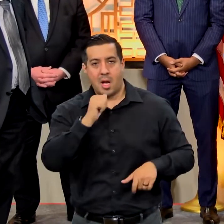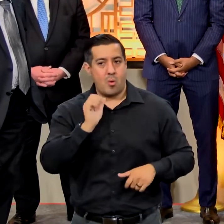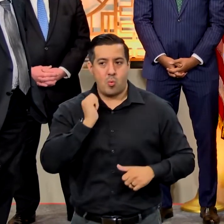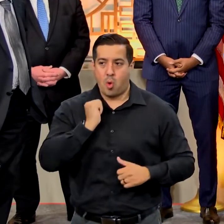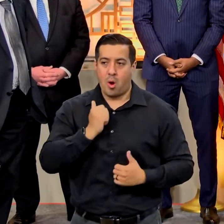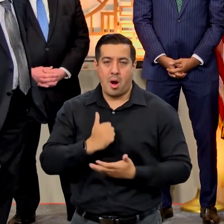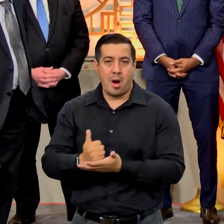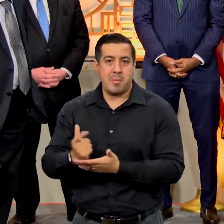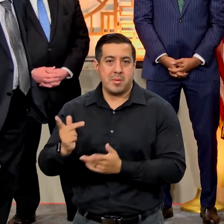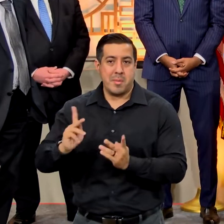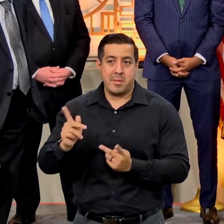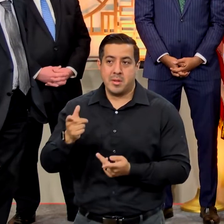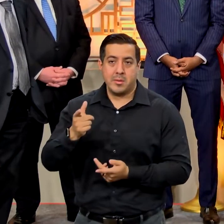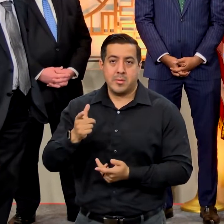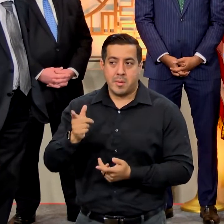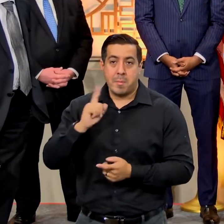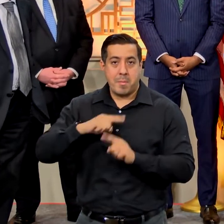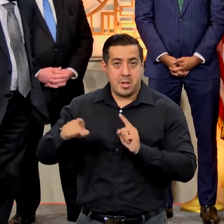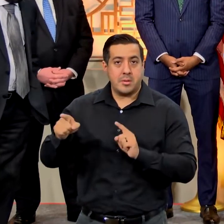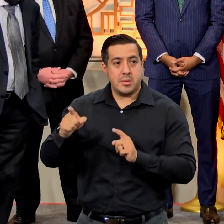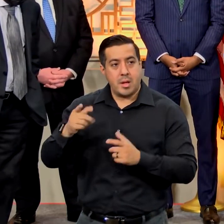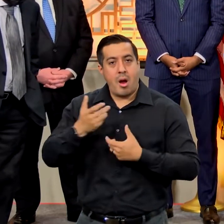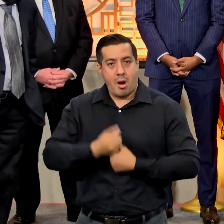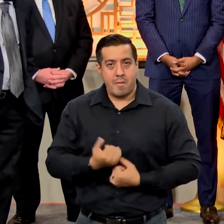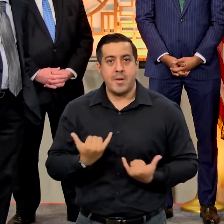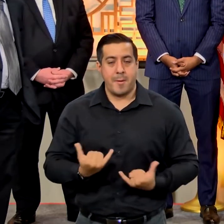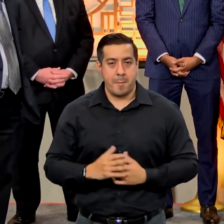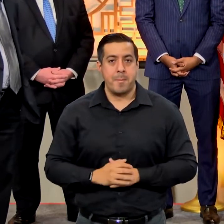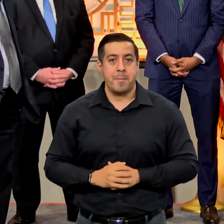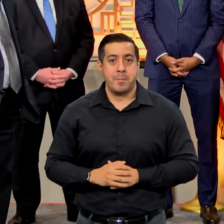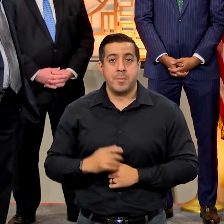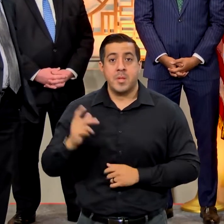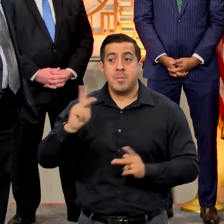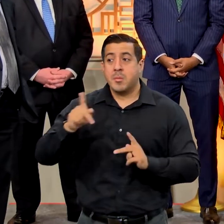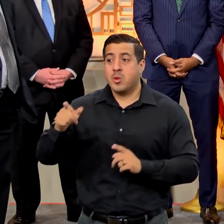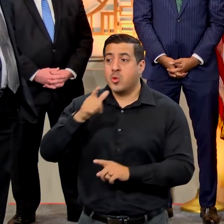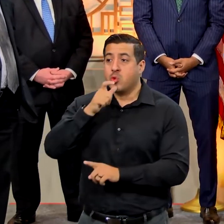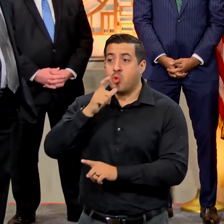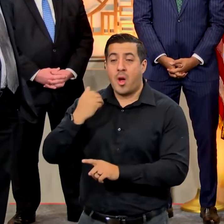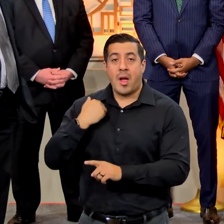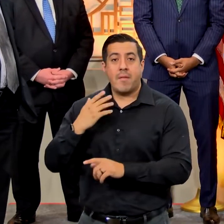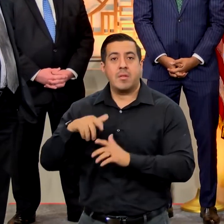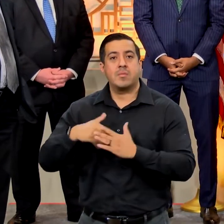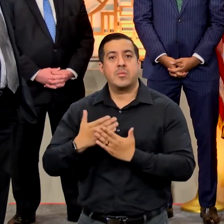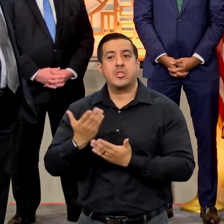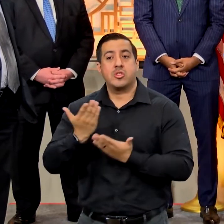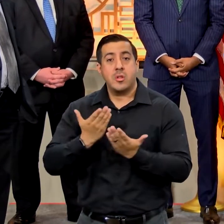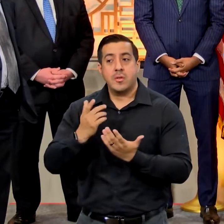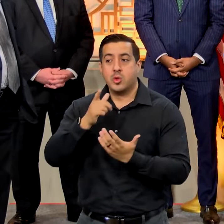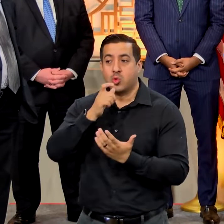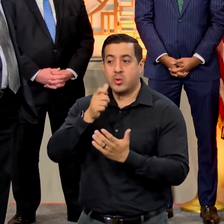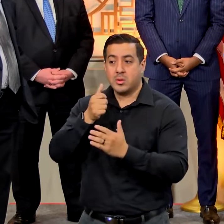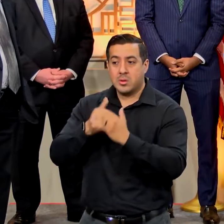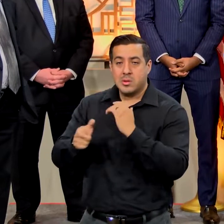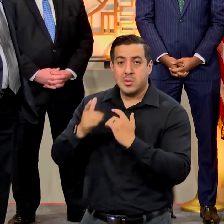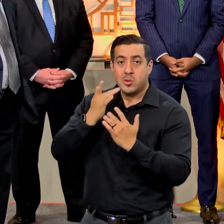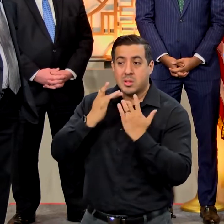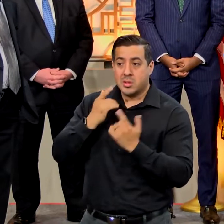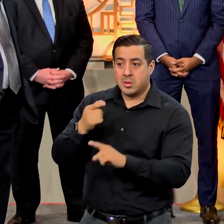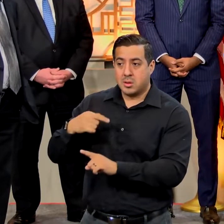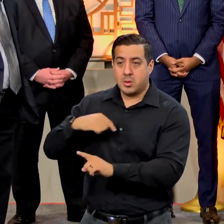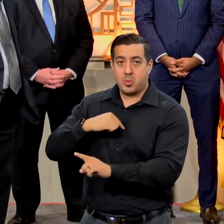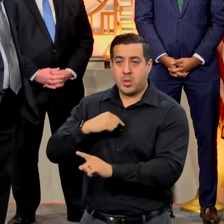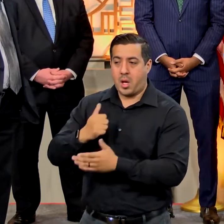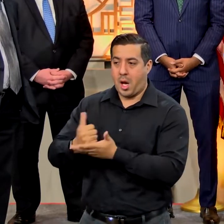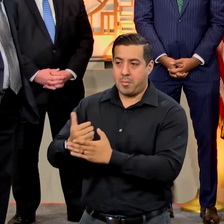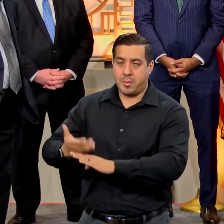offer. But the skill of those individuals who are committed to serving the most vulnerable is what has gotten us to